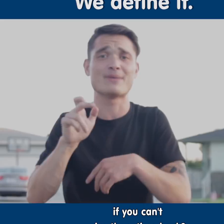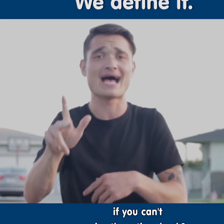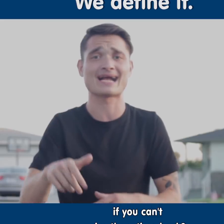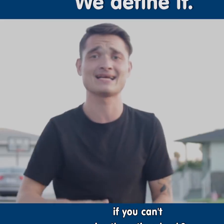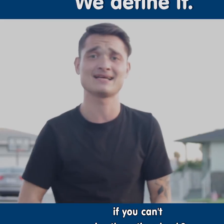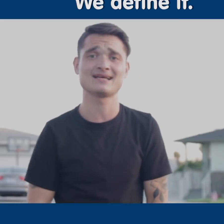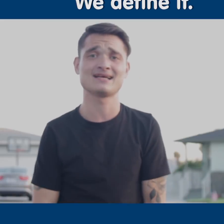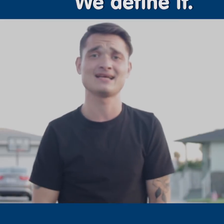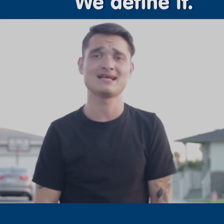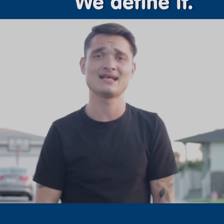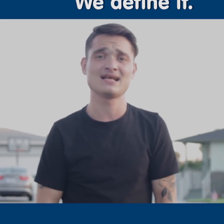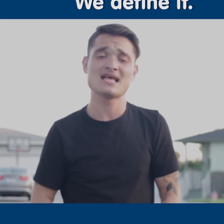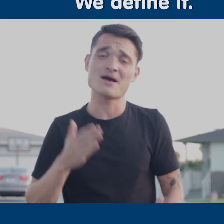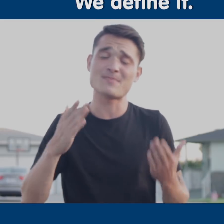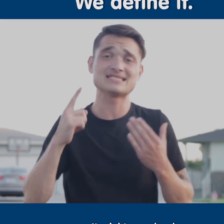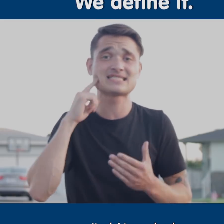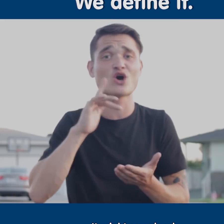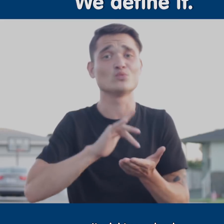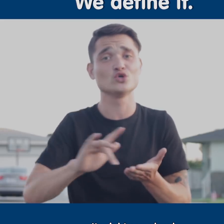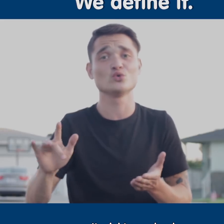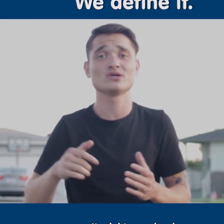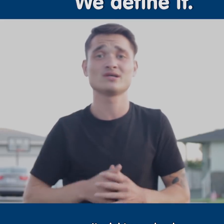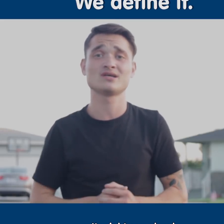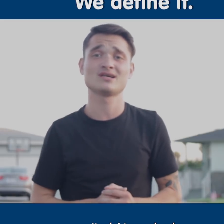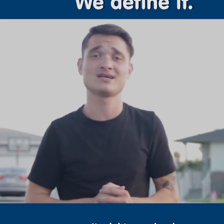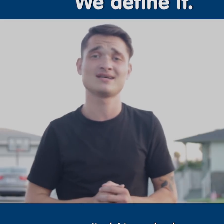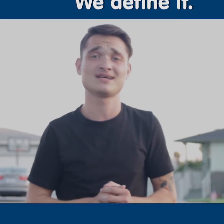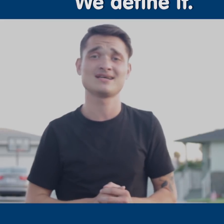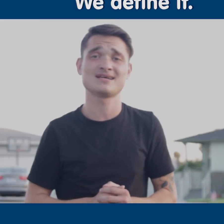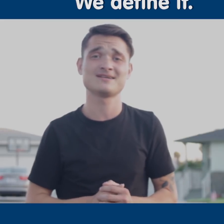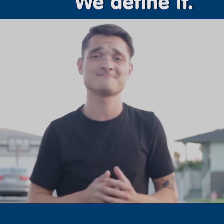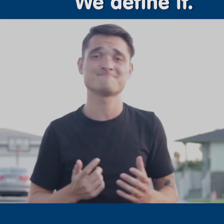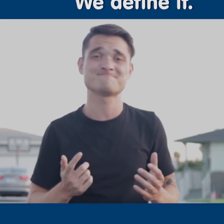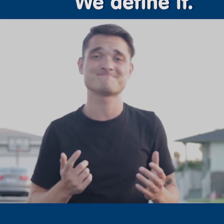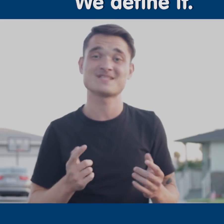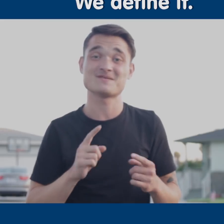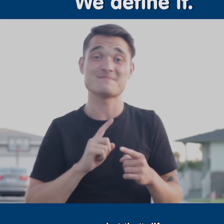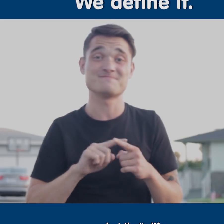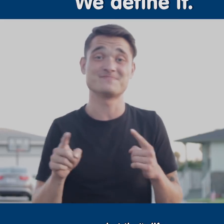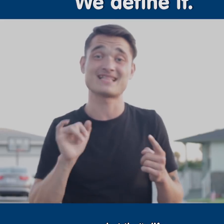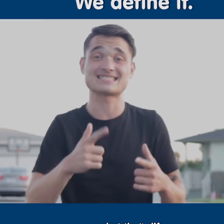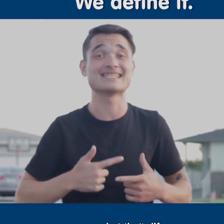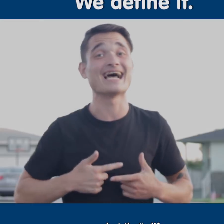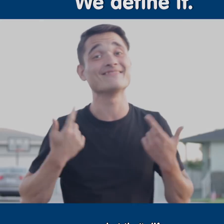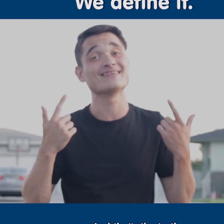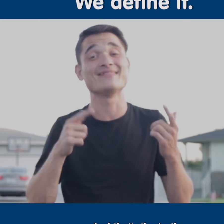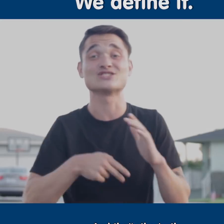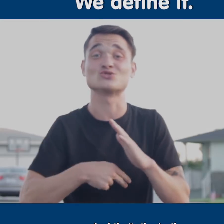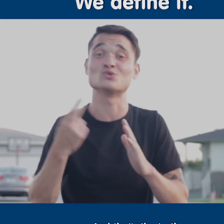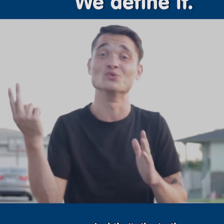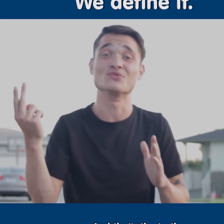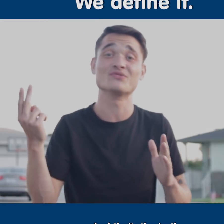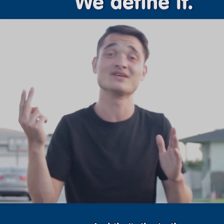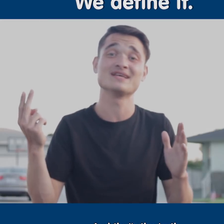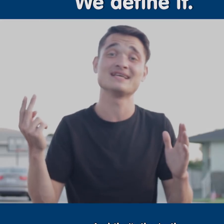back. It might sound rude, but that's life, and that's the truth.